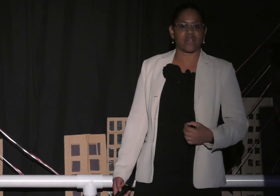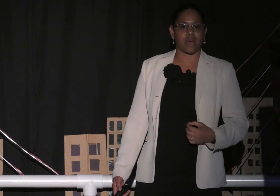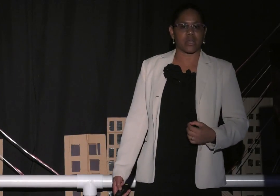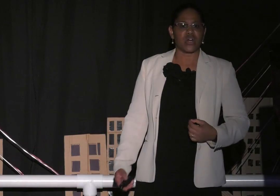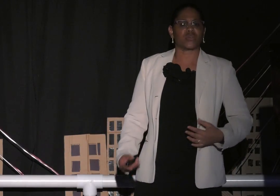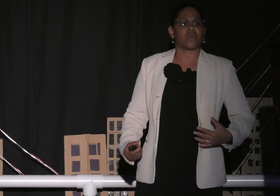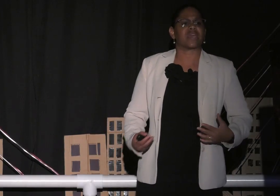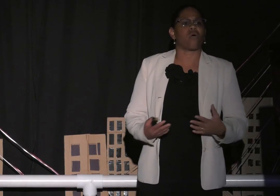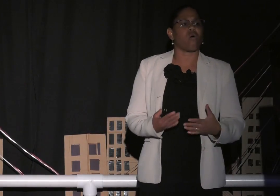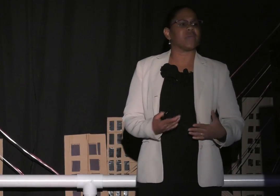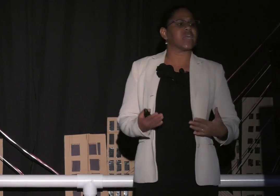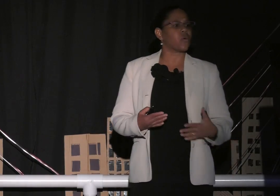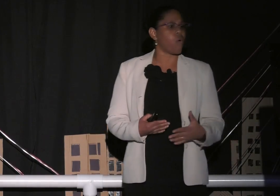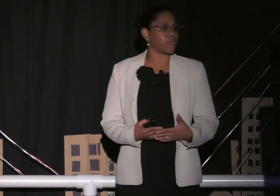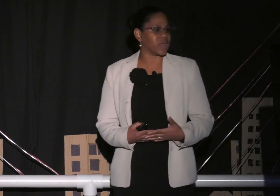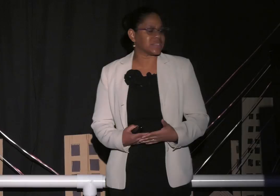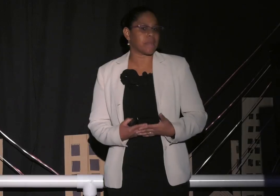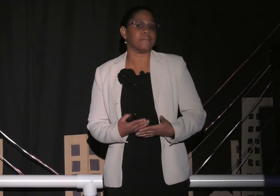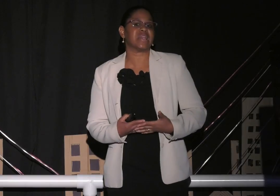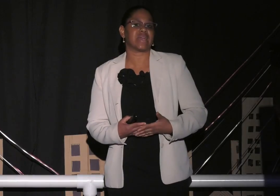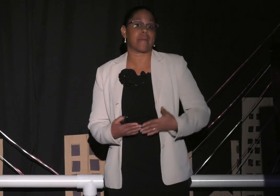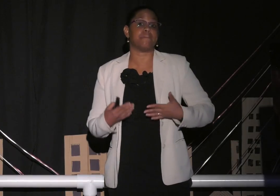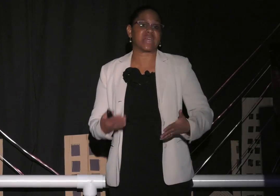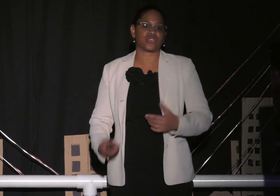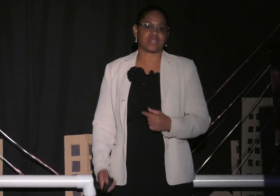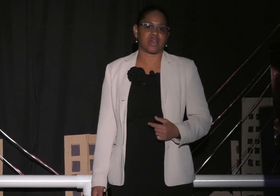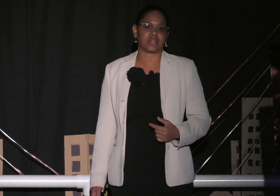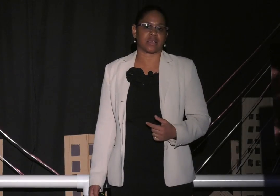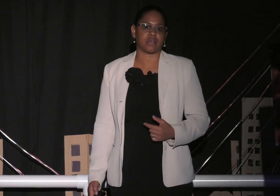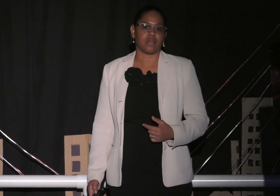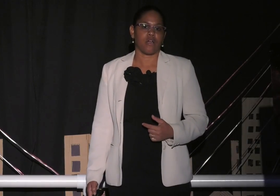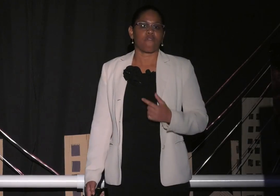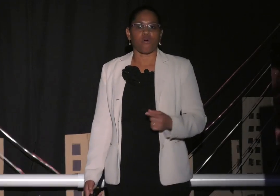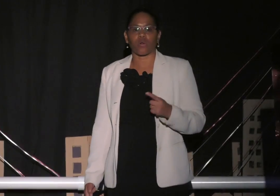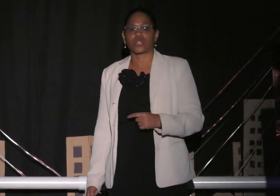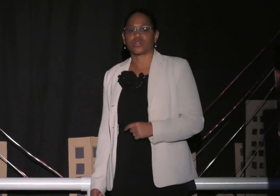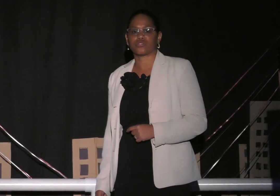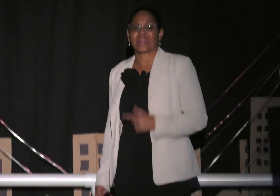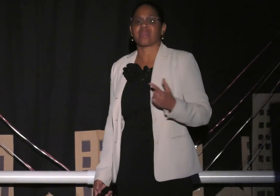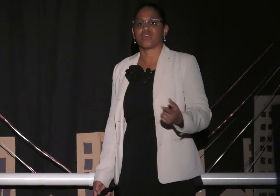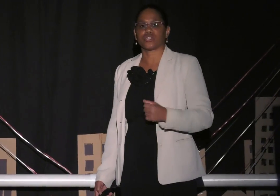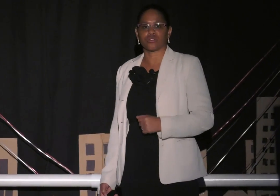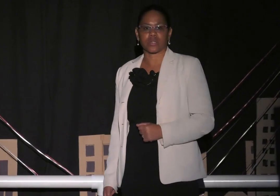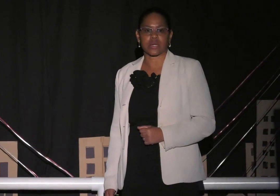them so that we can all be incorporated in building a better society for our children and their children to